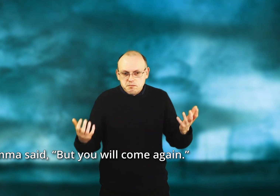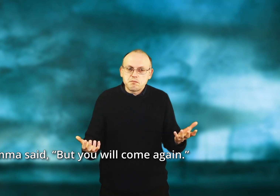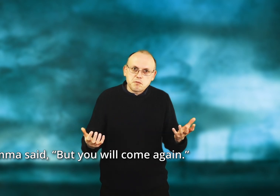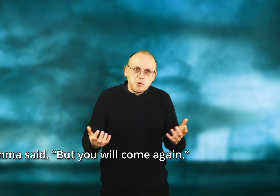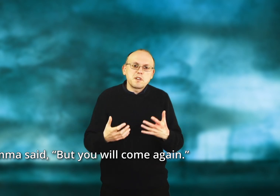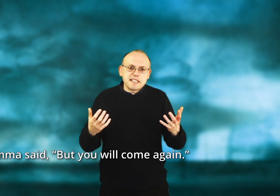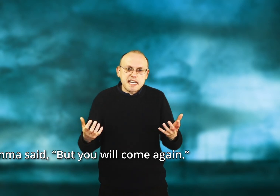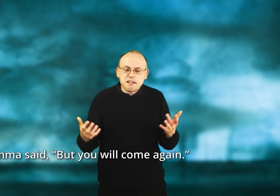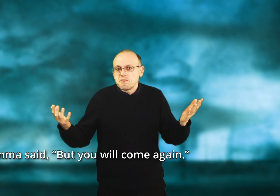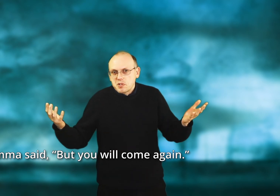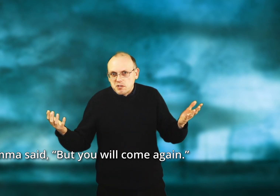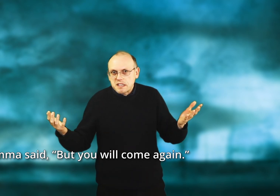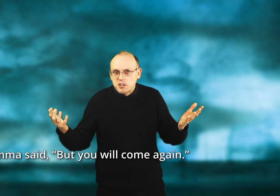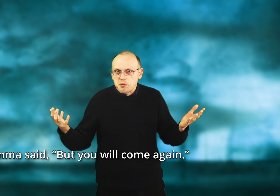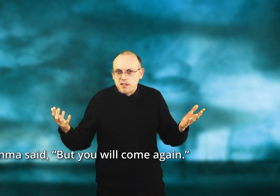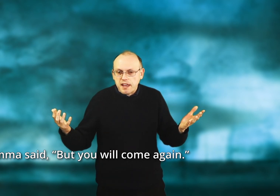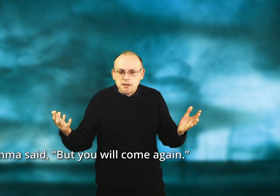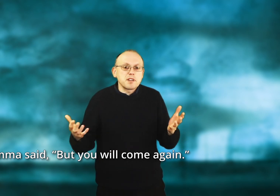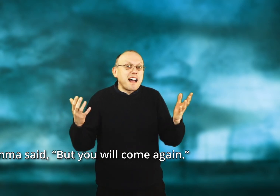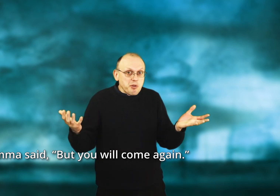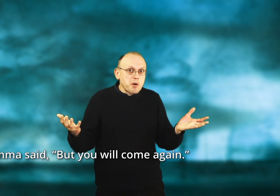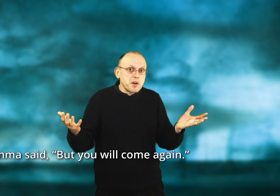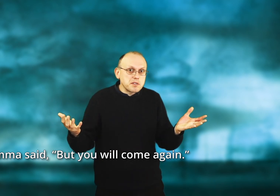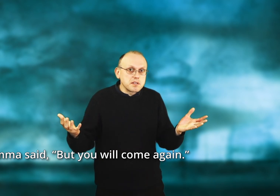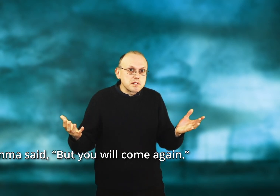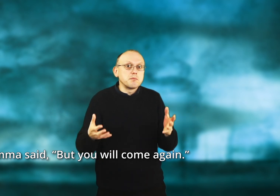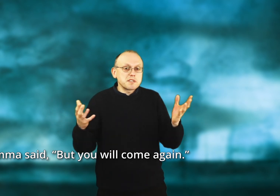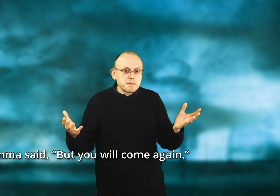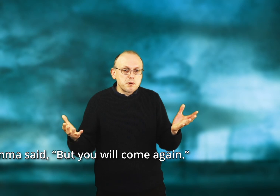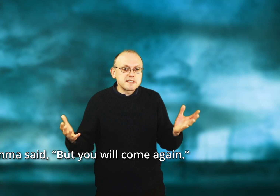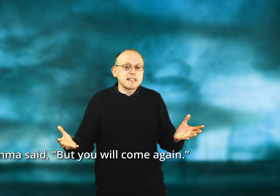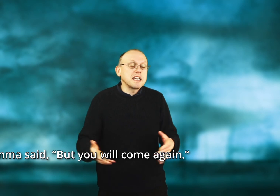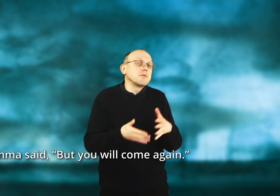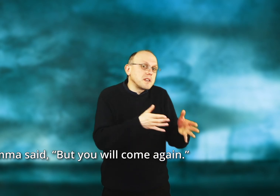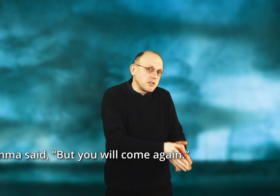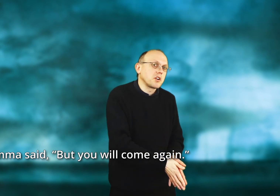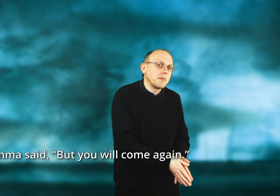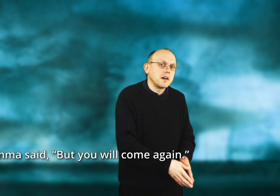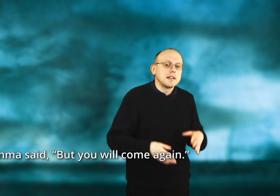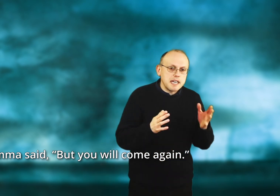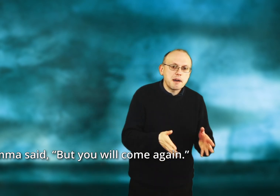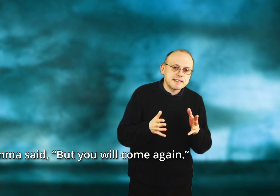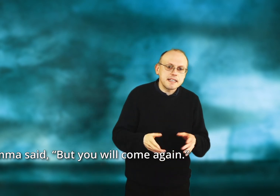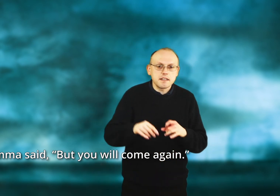we will say we don't need a comma there. But at the moment, most people say we need a comma. Emma said,